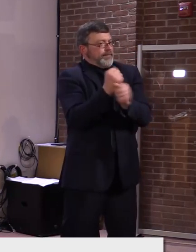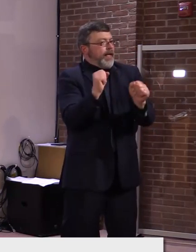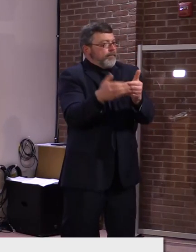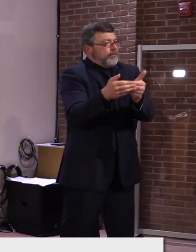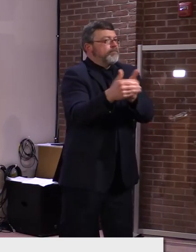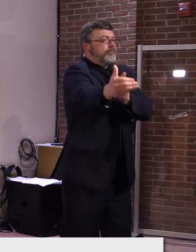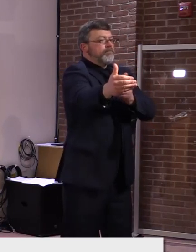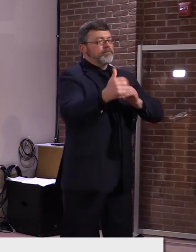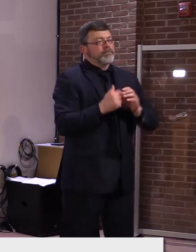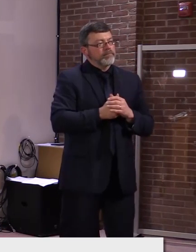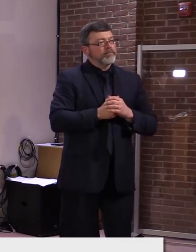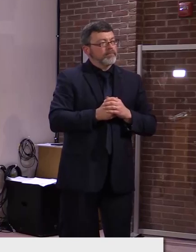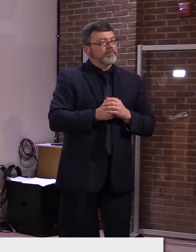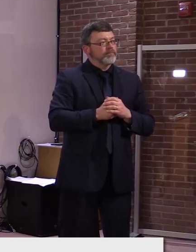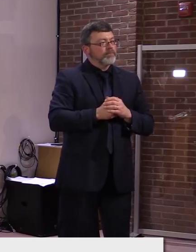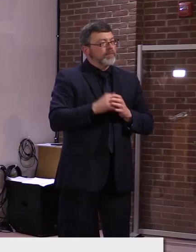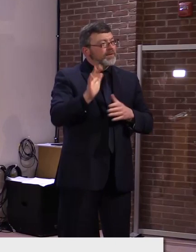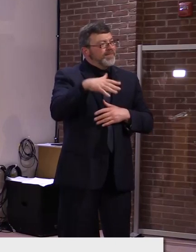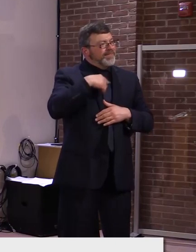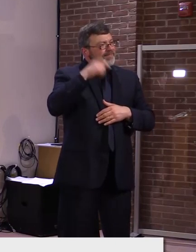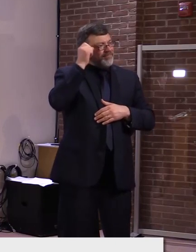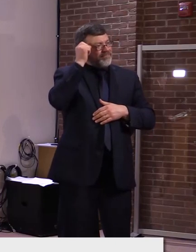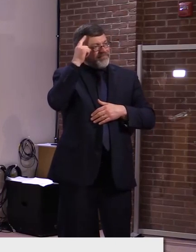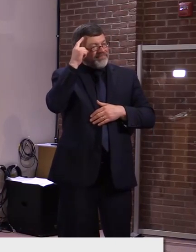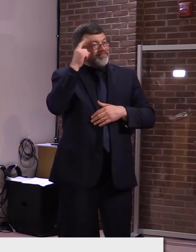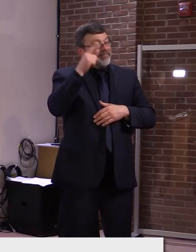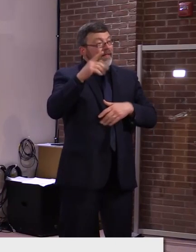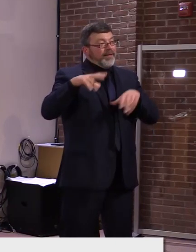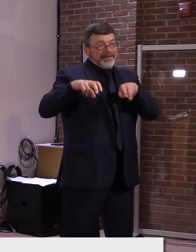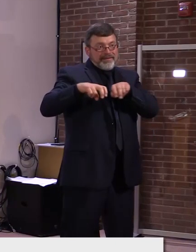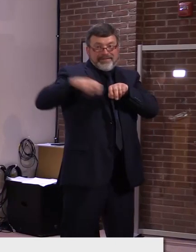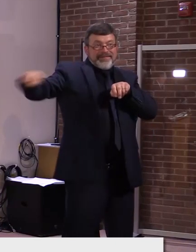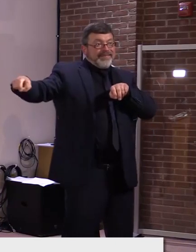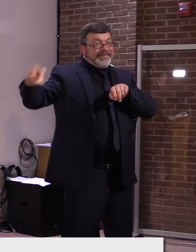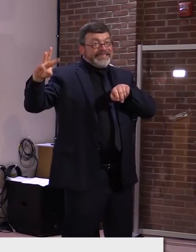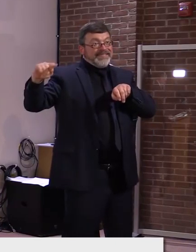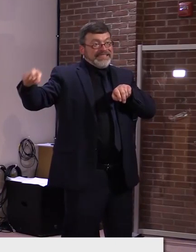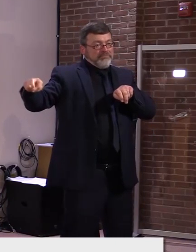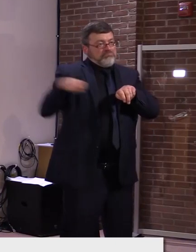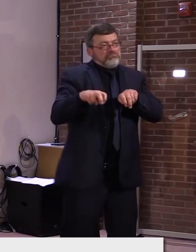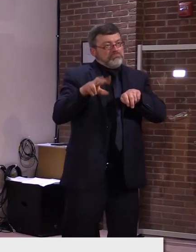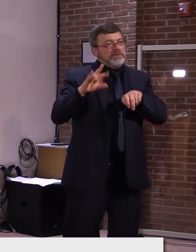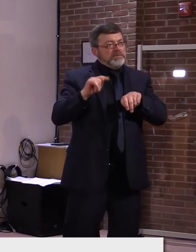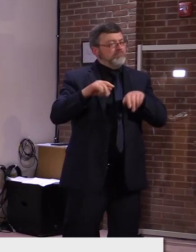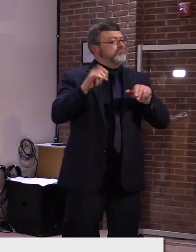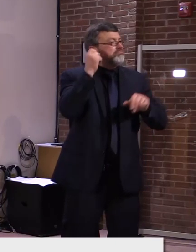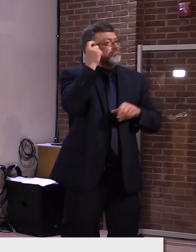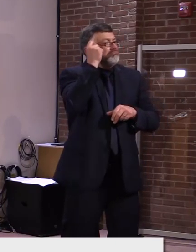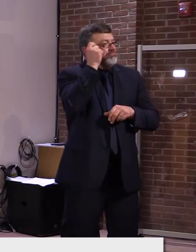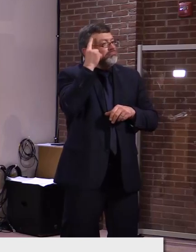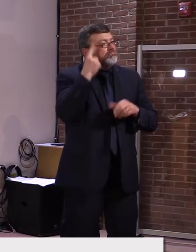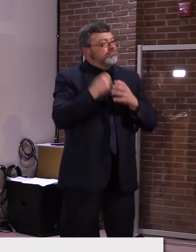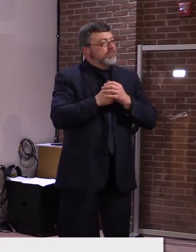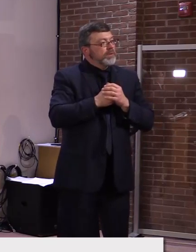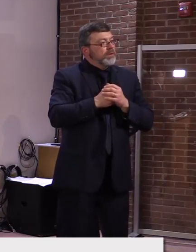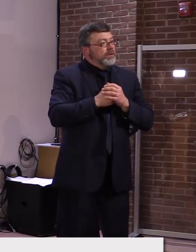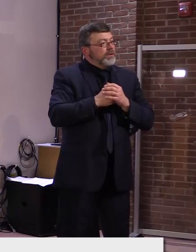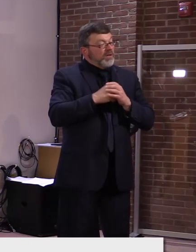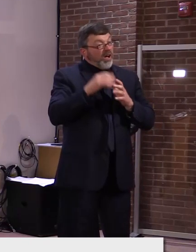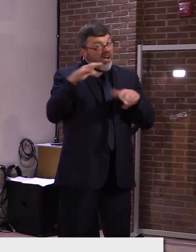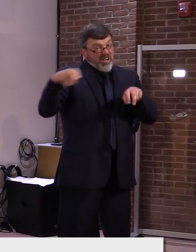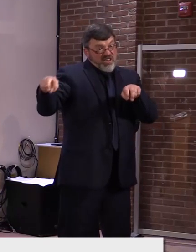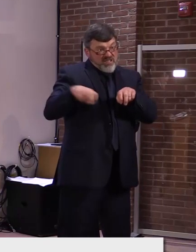can be a logistical barrier, but our schools can operate safely during this pandemic, as they have demonstrated their ability to do so throughout the school